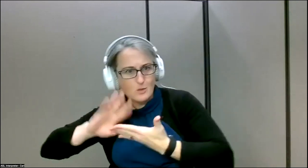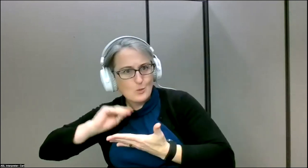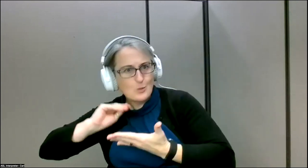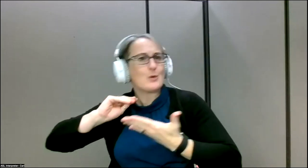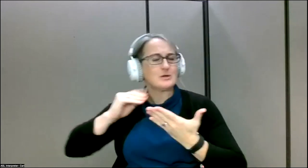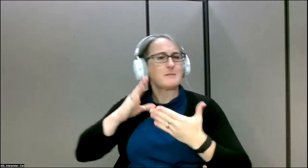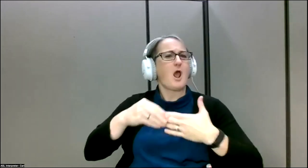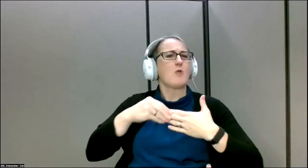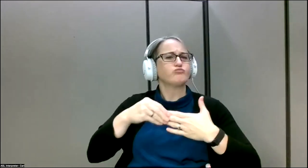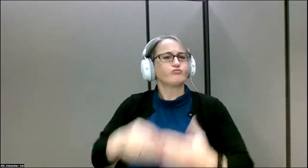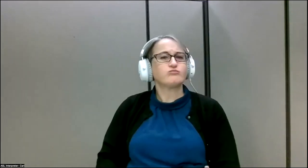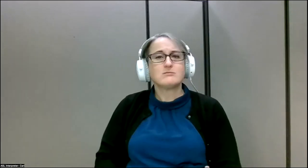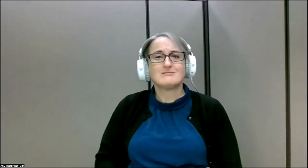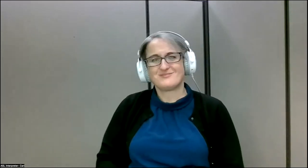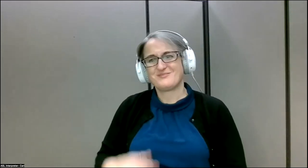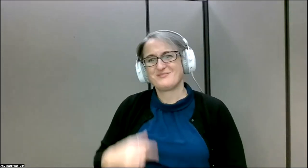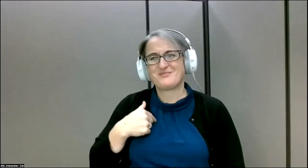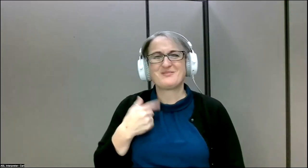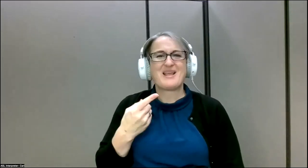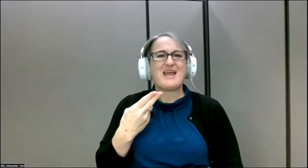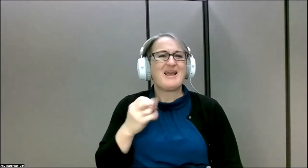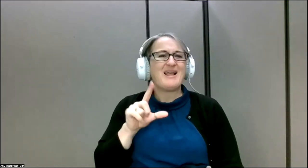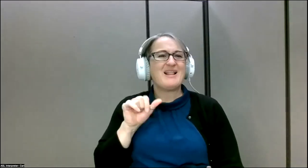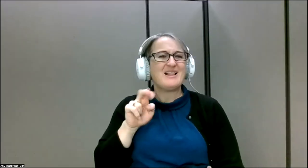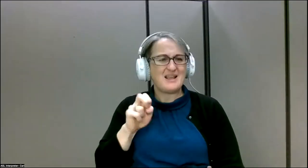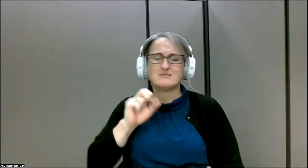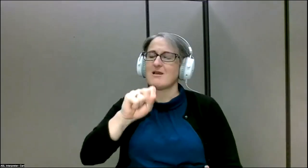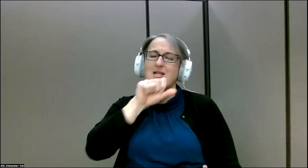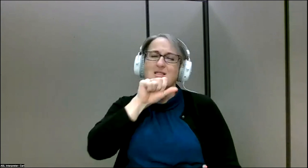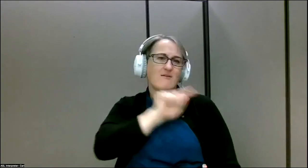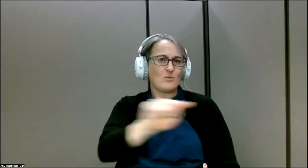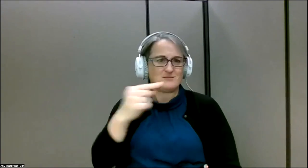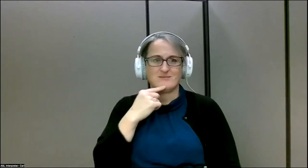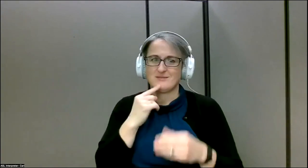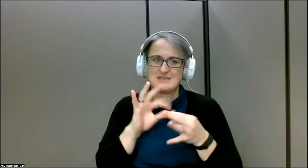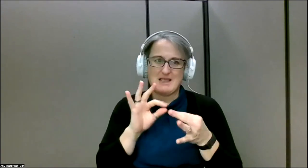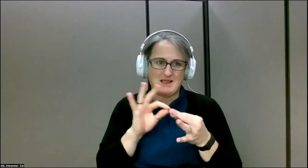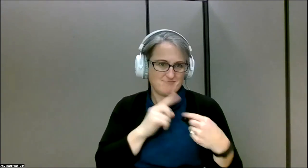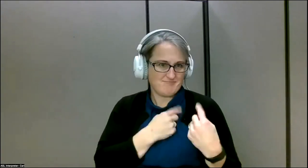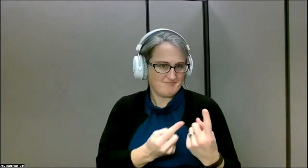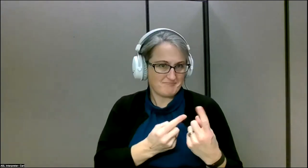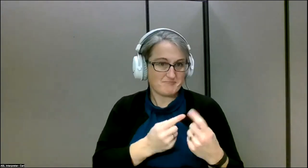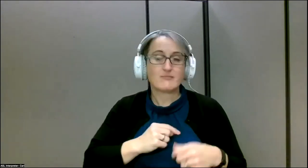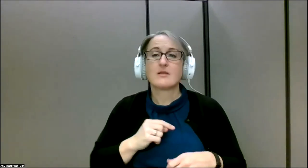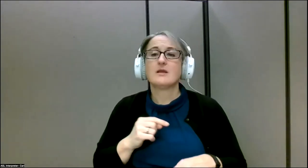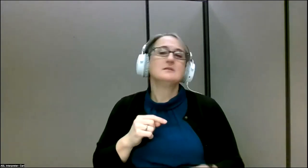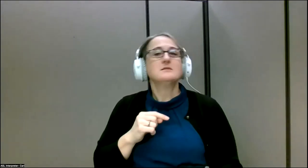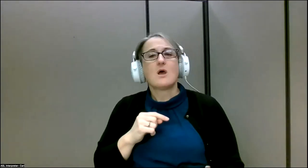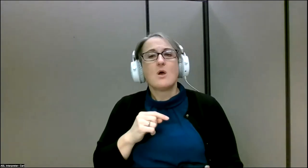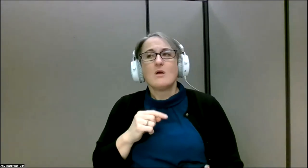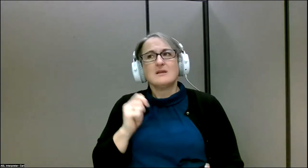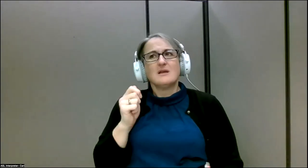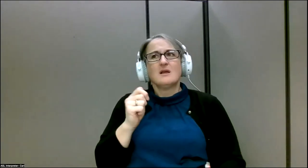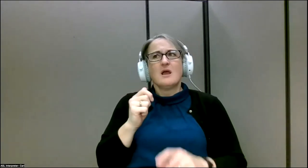I Thank love, you. sorry. I Oh, love all that's been said. I'll just chime in too. I think be curious,